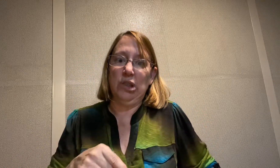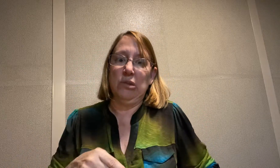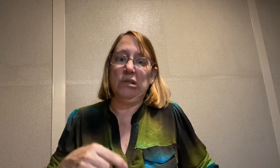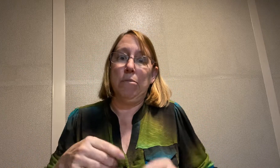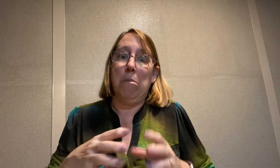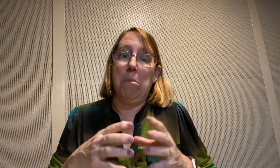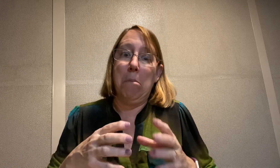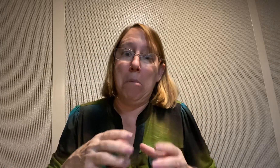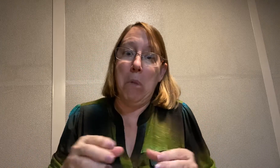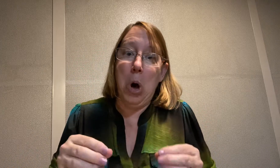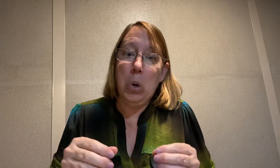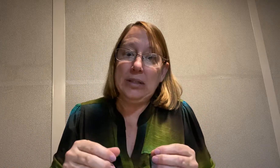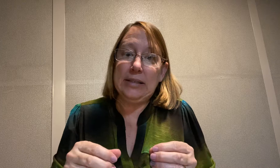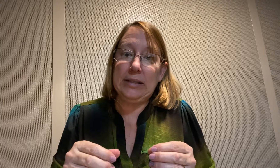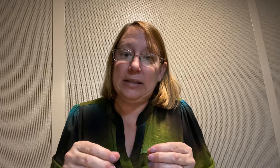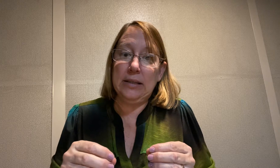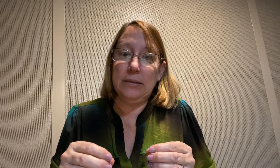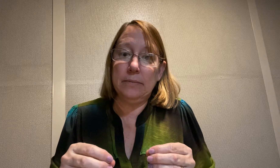was most